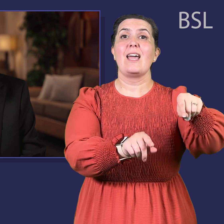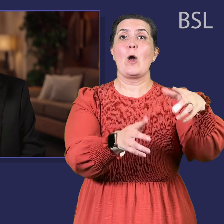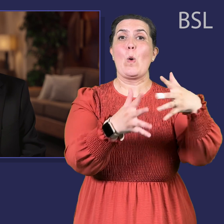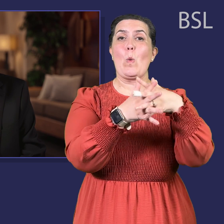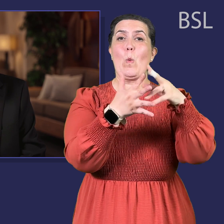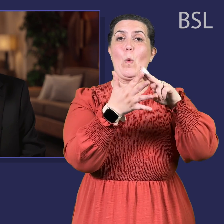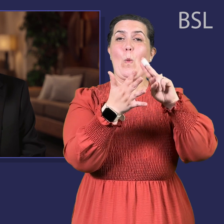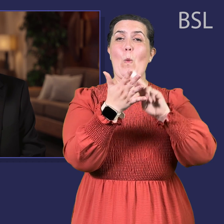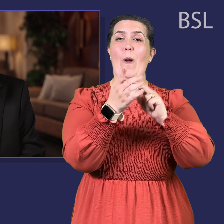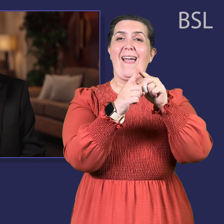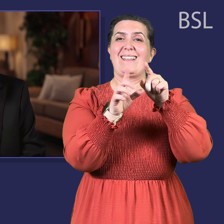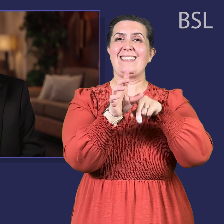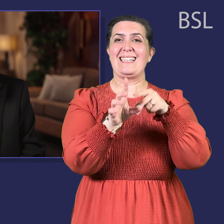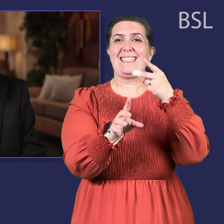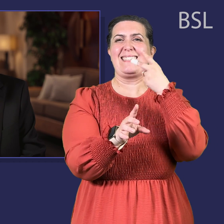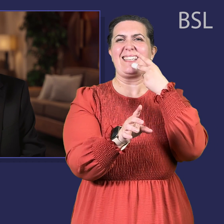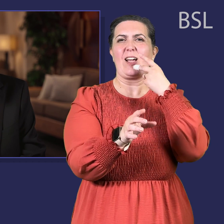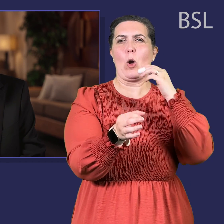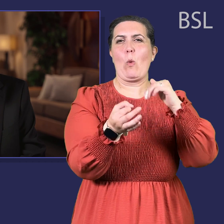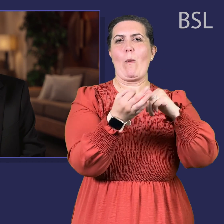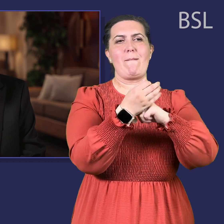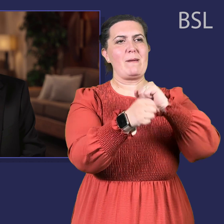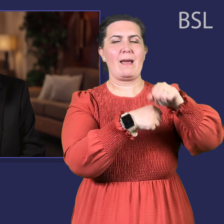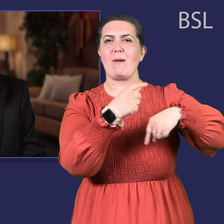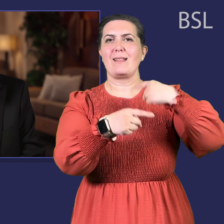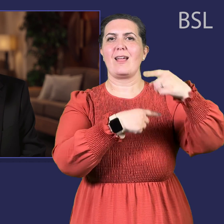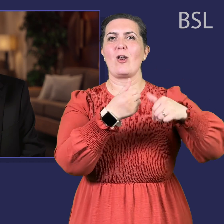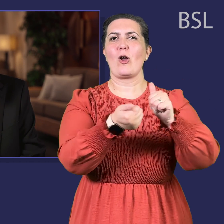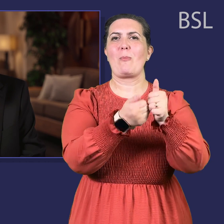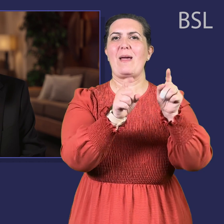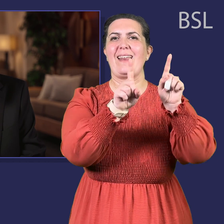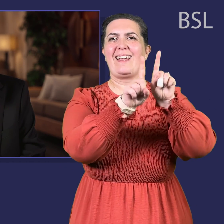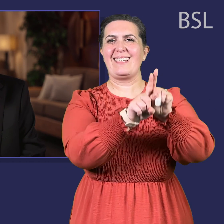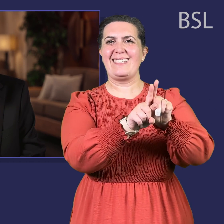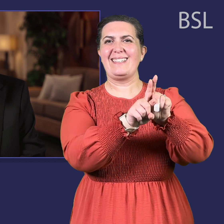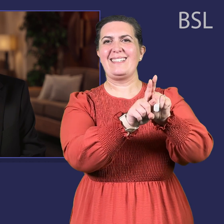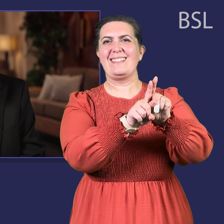to Wendy Watson to be my eternal companion.